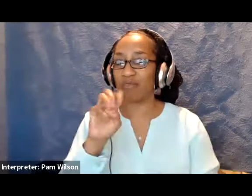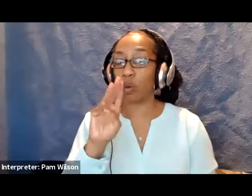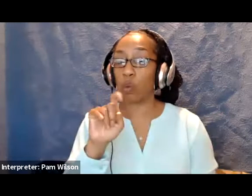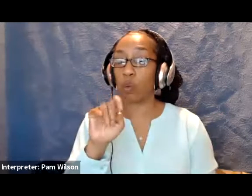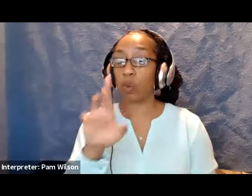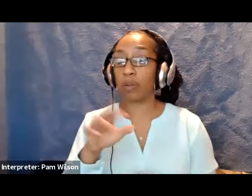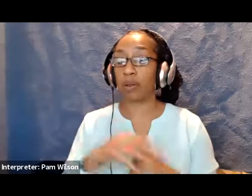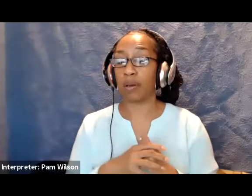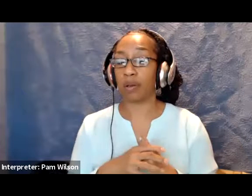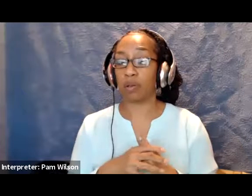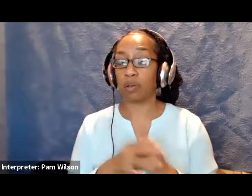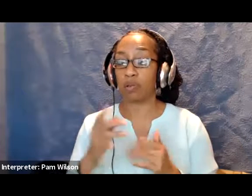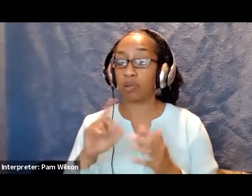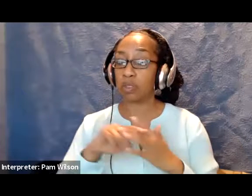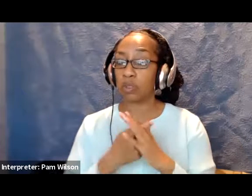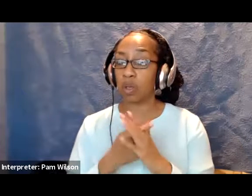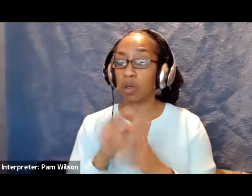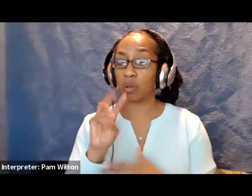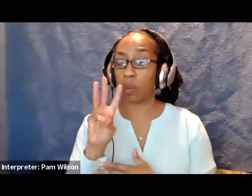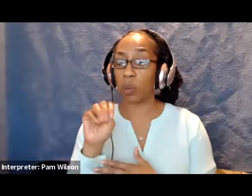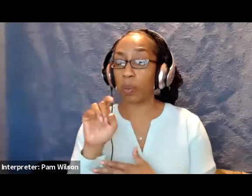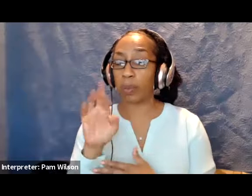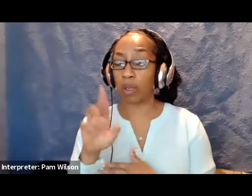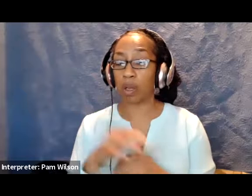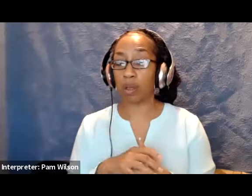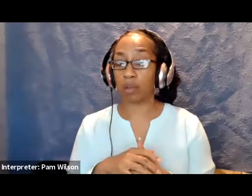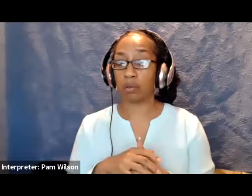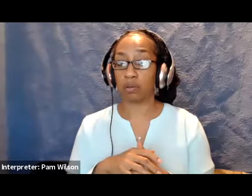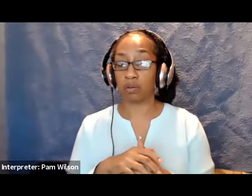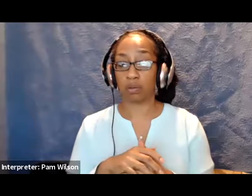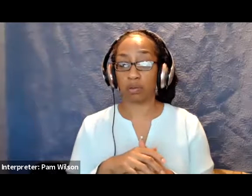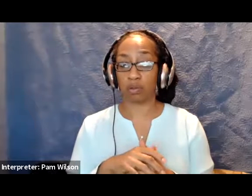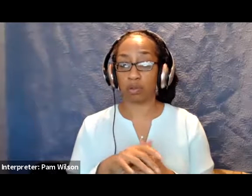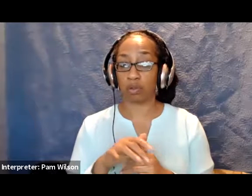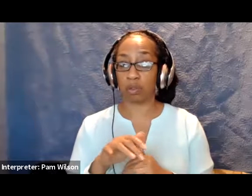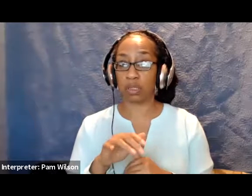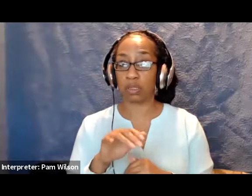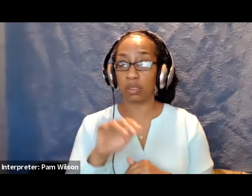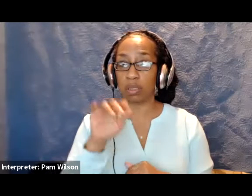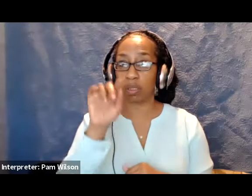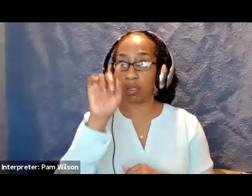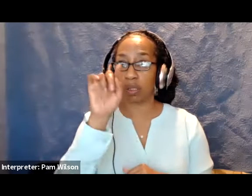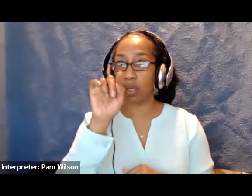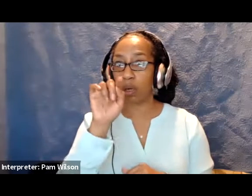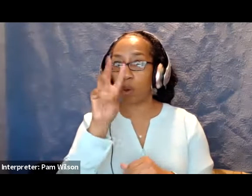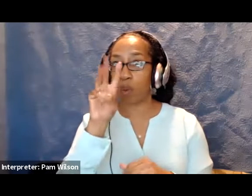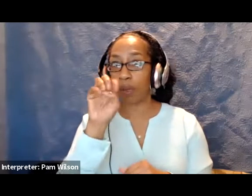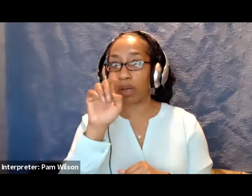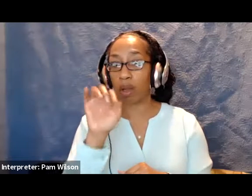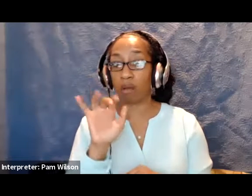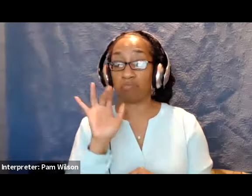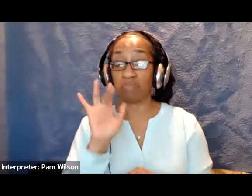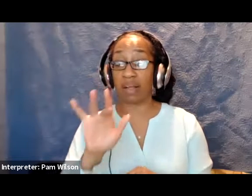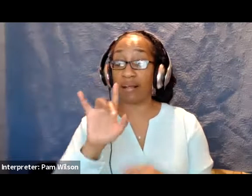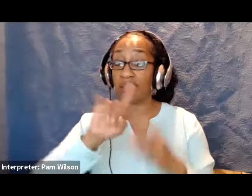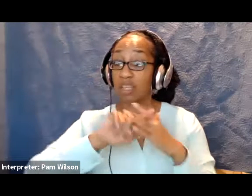start your webinar. You can go to webinar, find it, and click start.